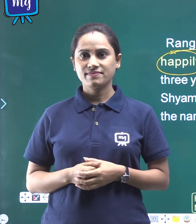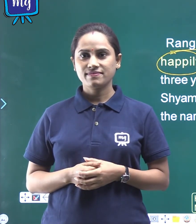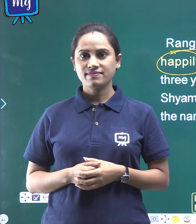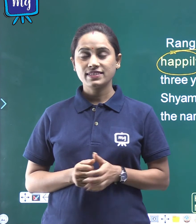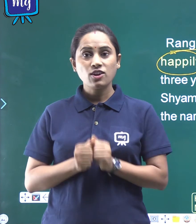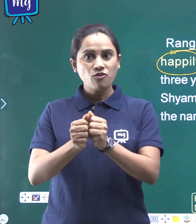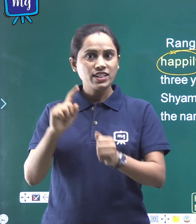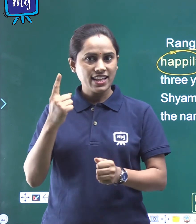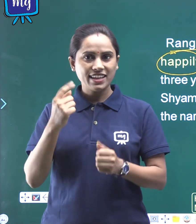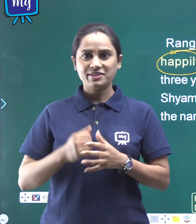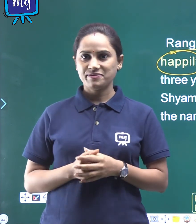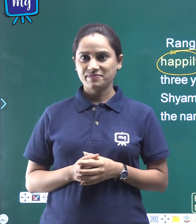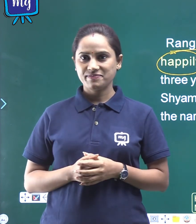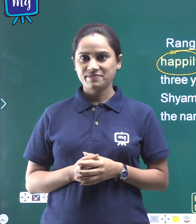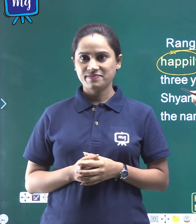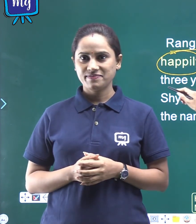with a